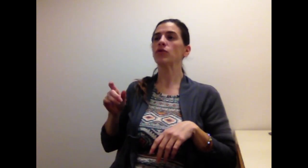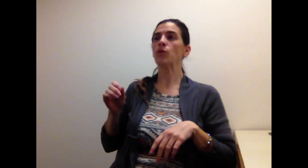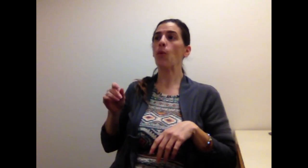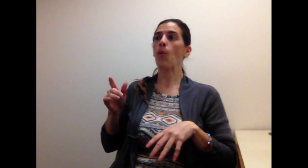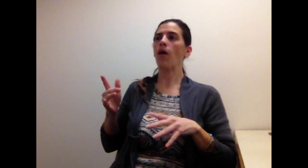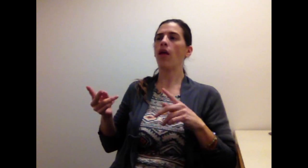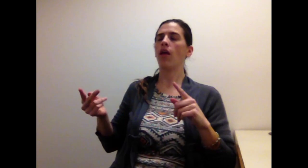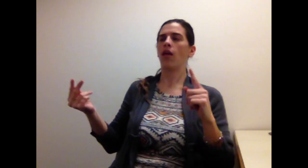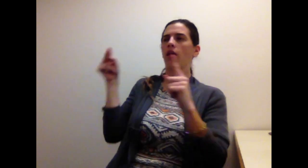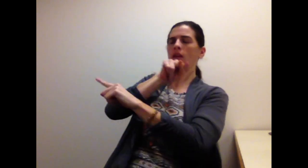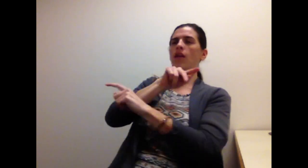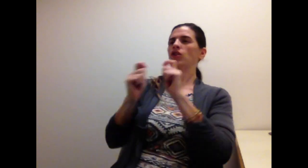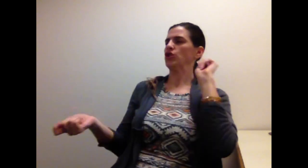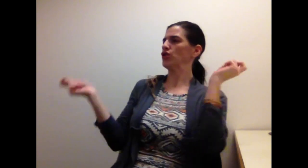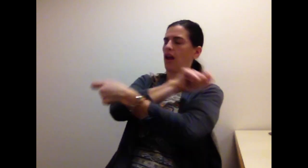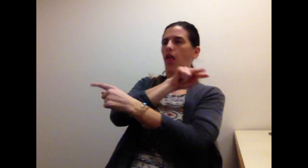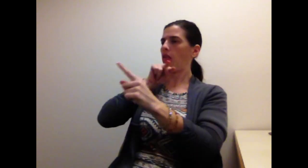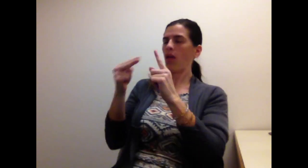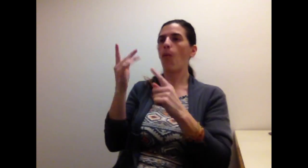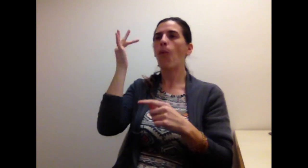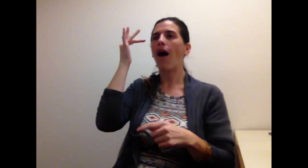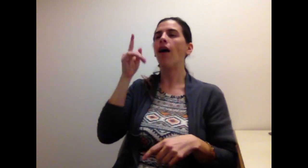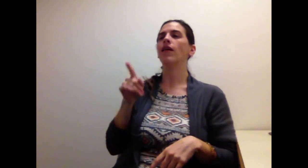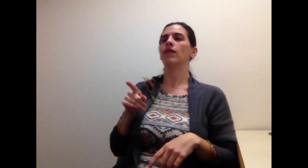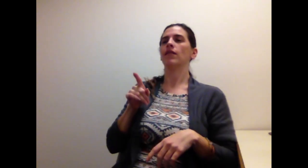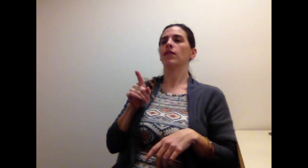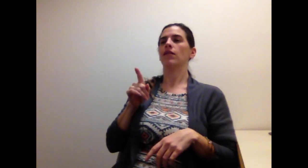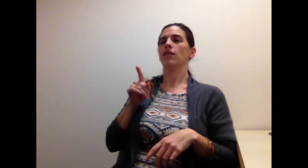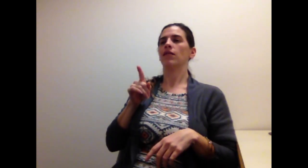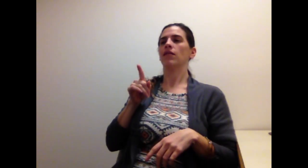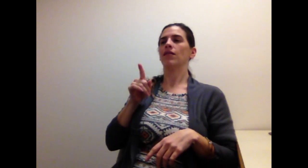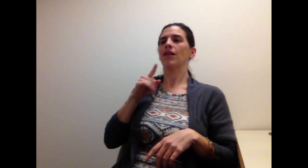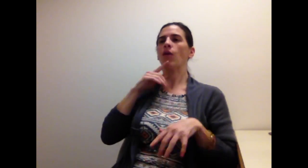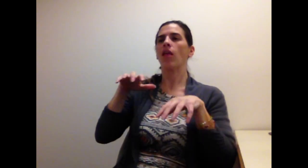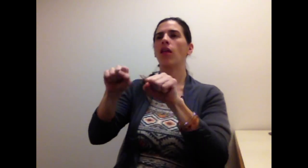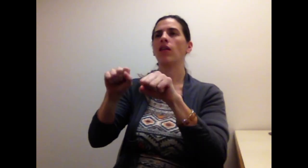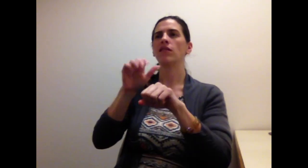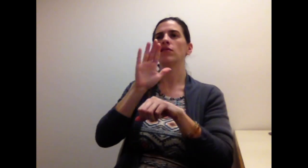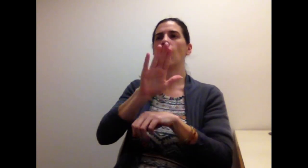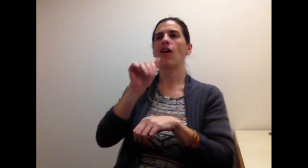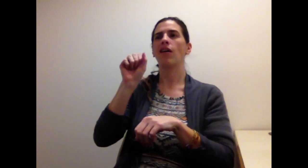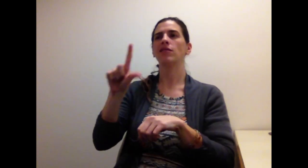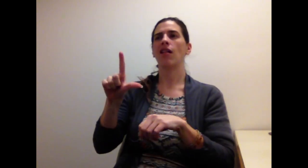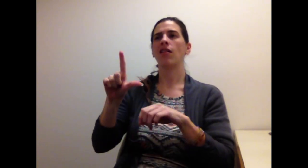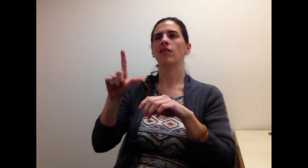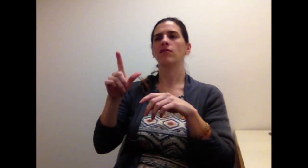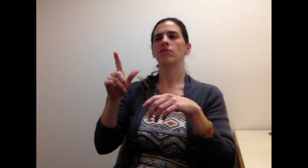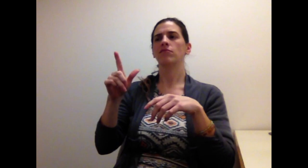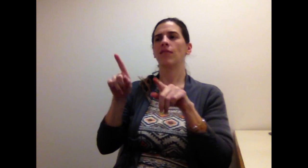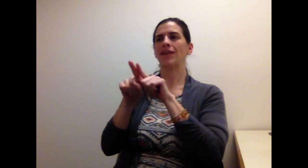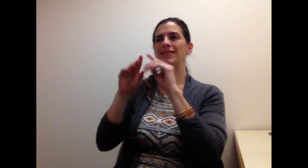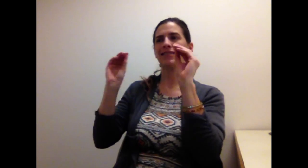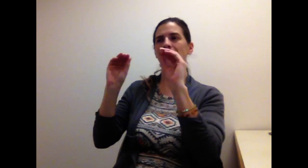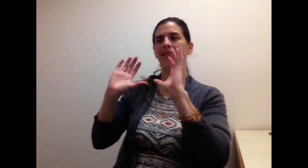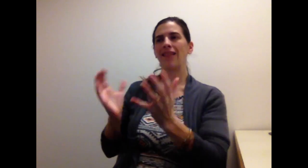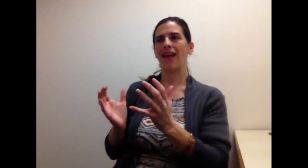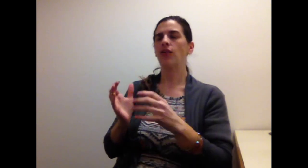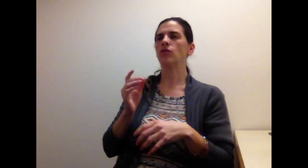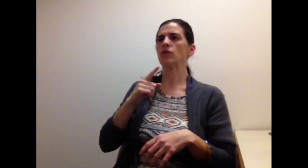But the deaf perspective started to change when they realized that hearing were taking those jobs and deaf people were not able to